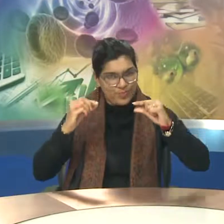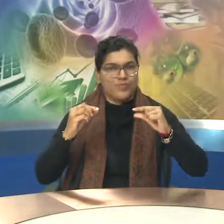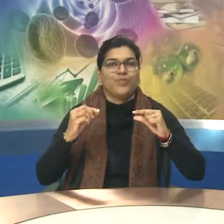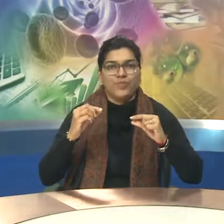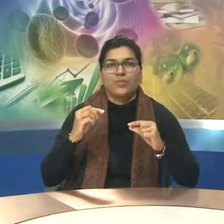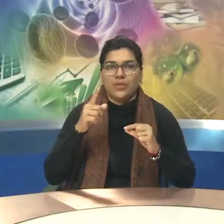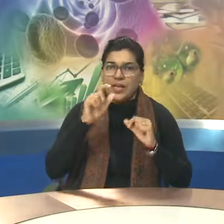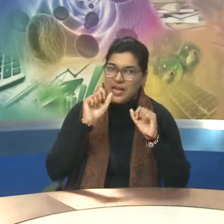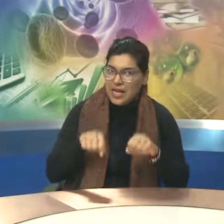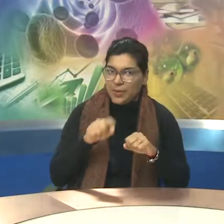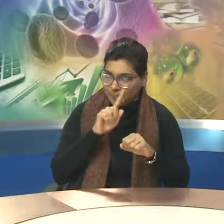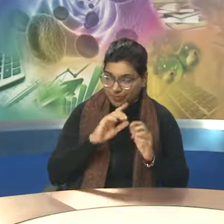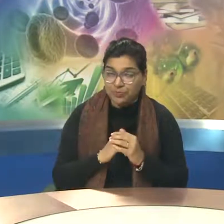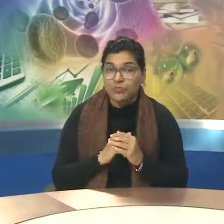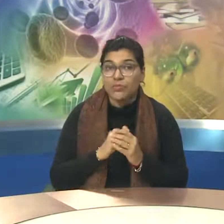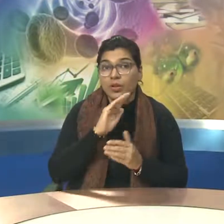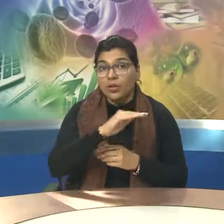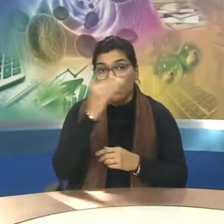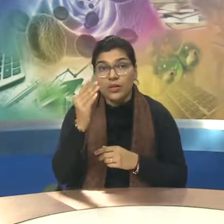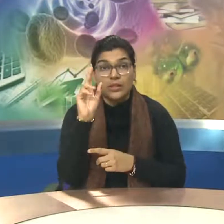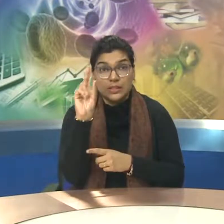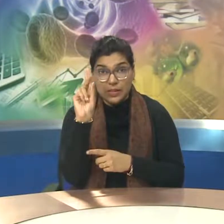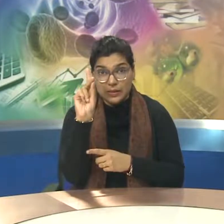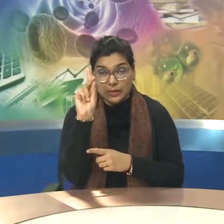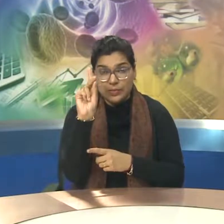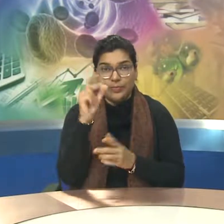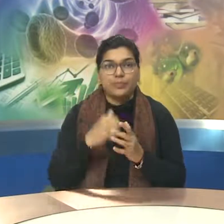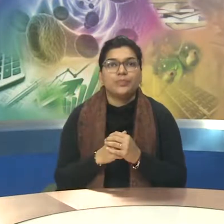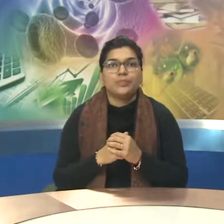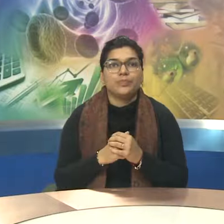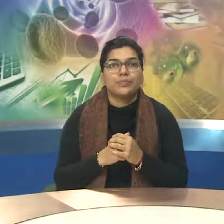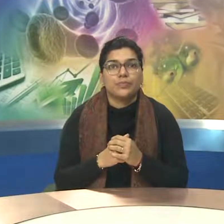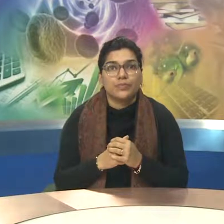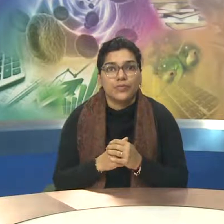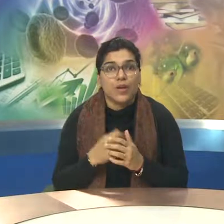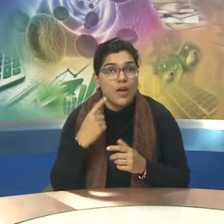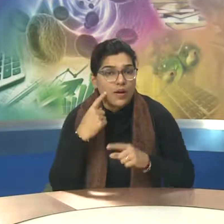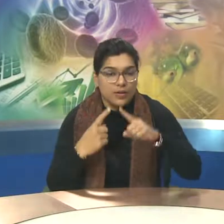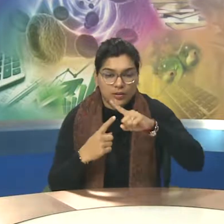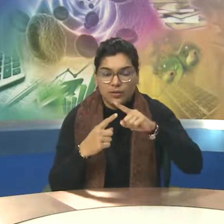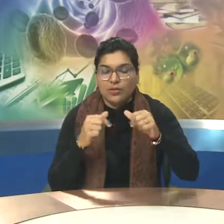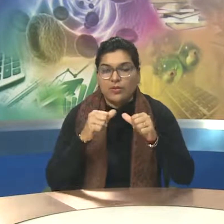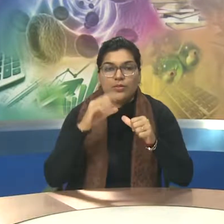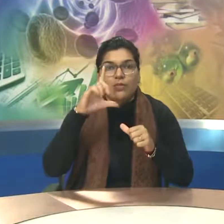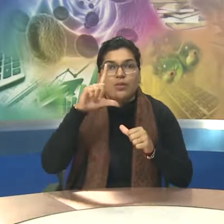to the end point and then select on the bold.